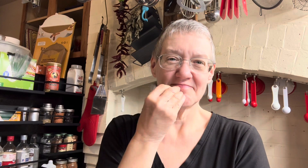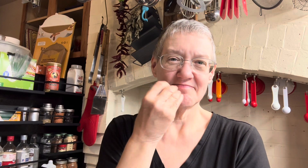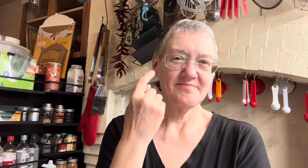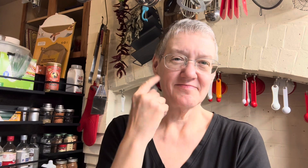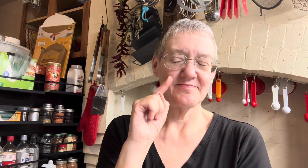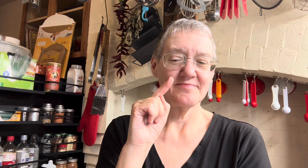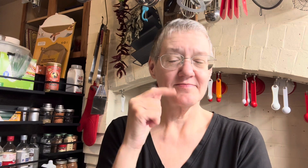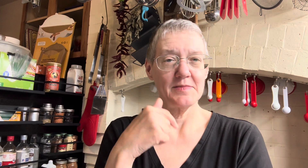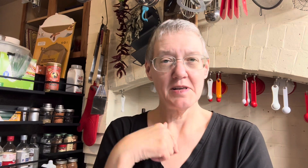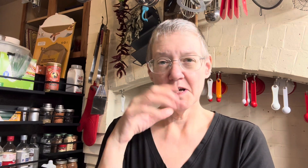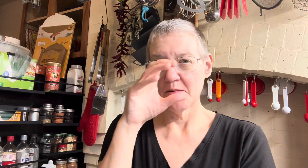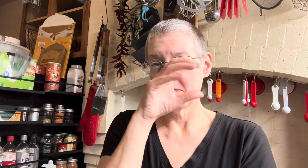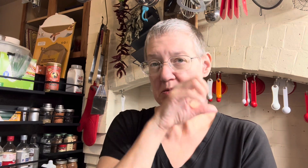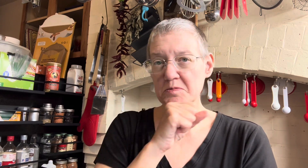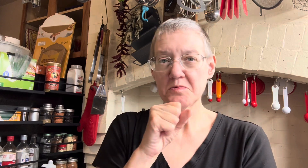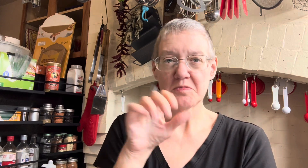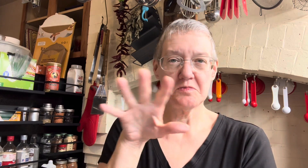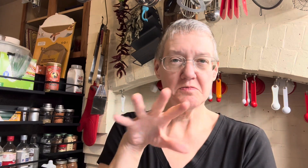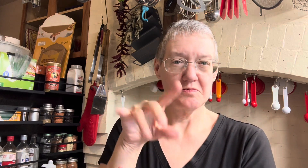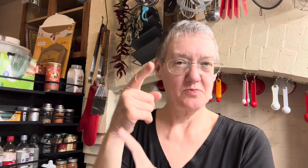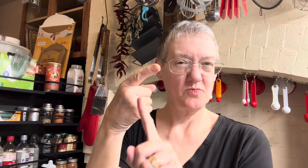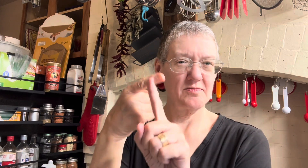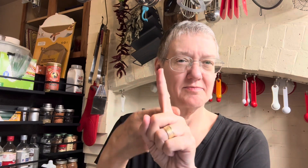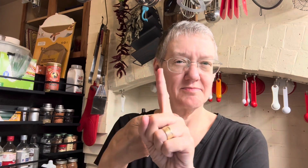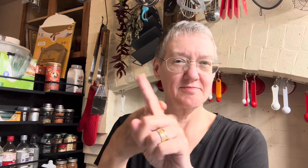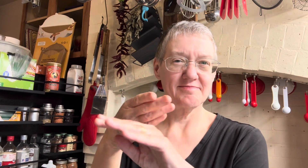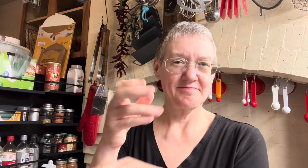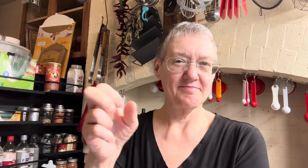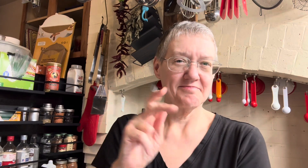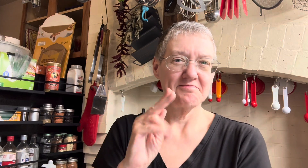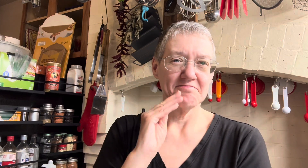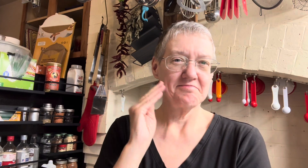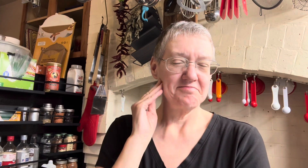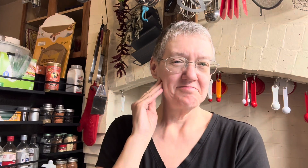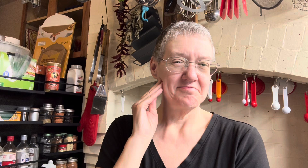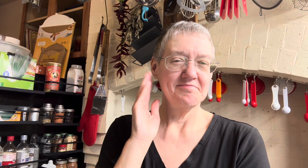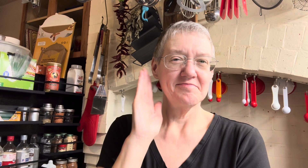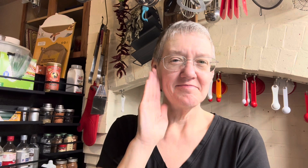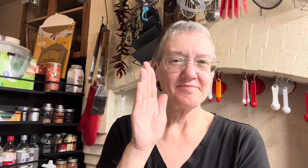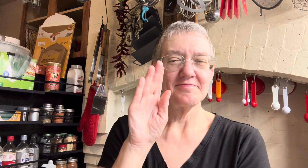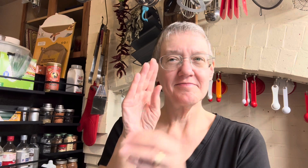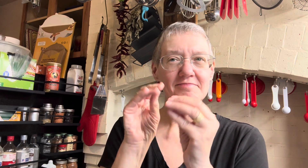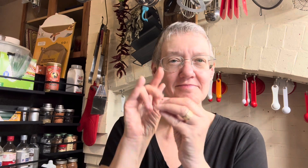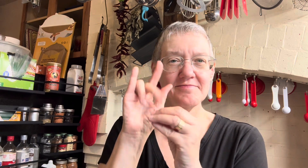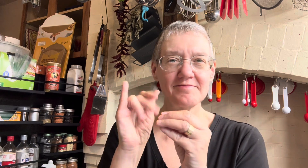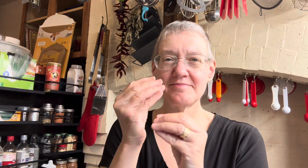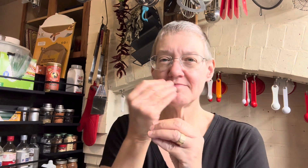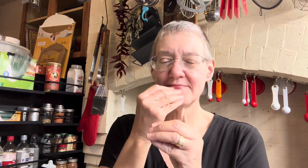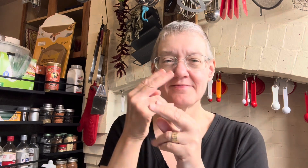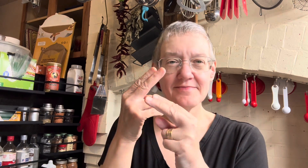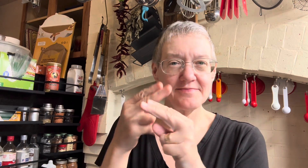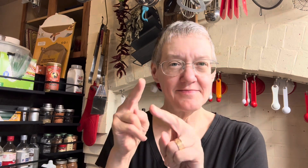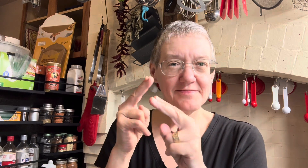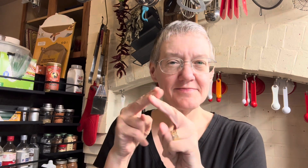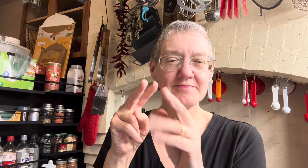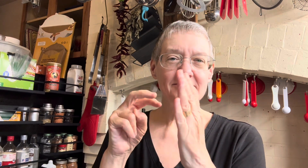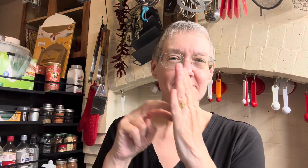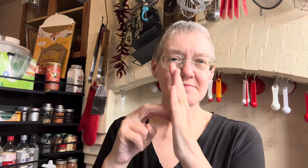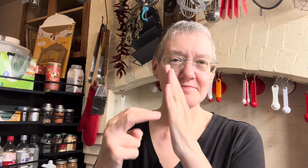food. I'm thinking for about a month. He'll mainly eat eggs, things like keto